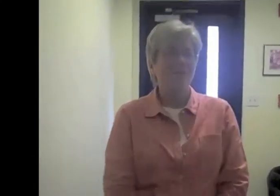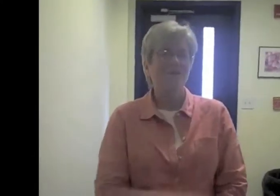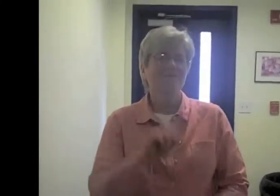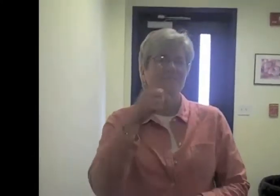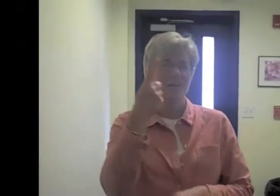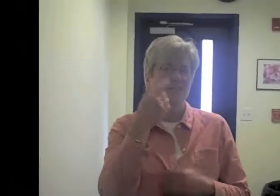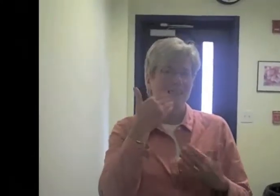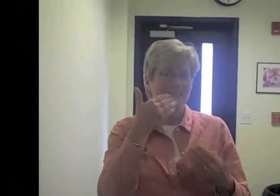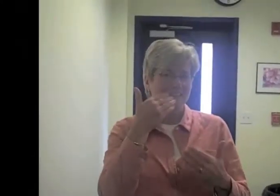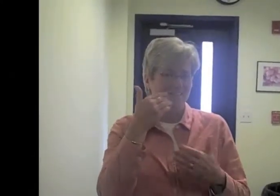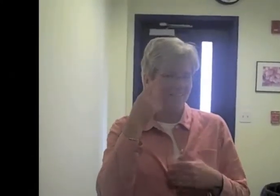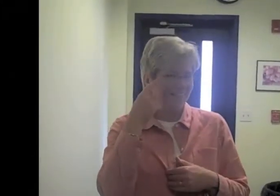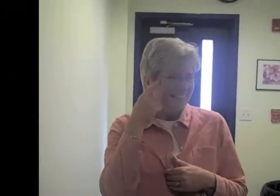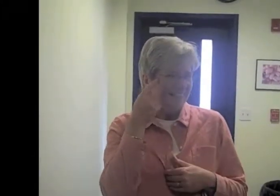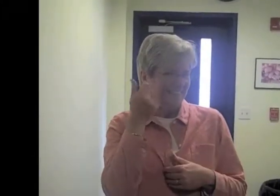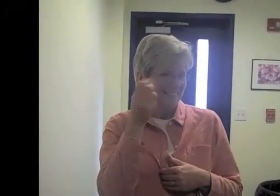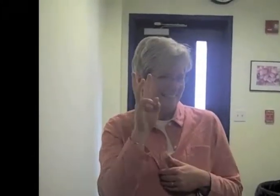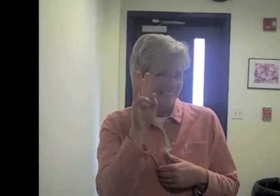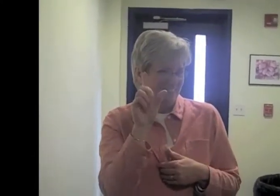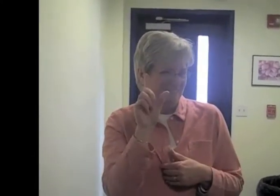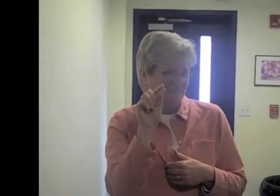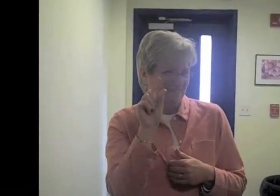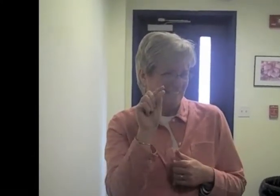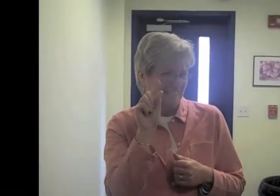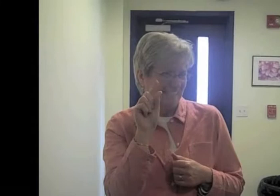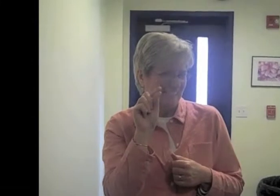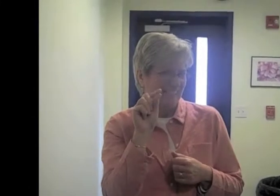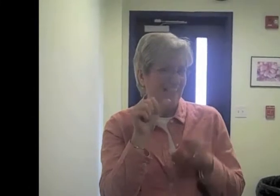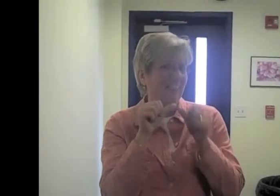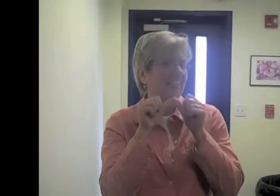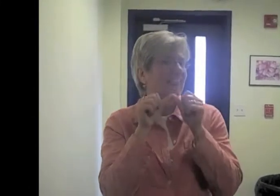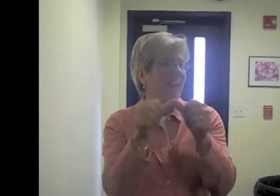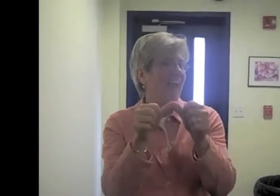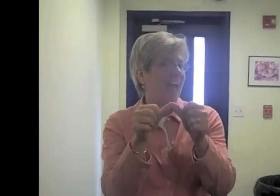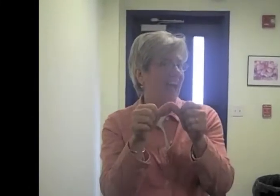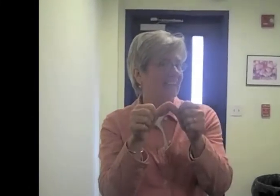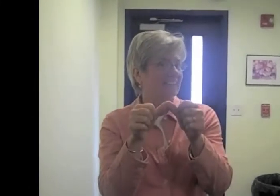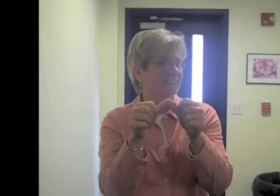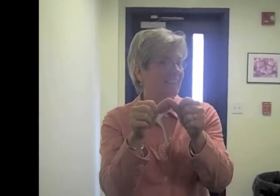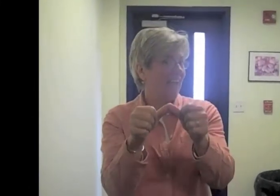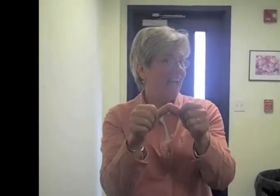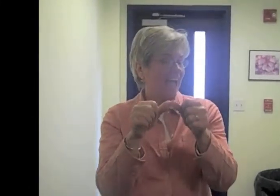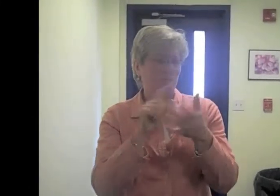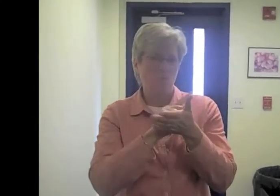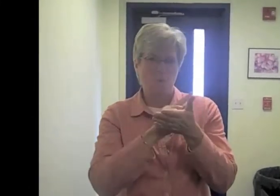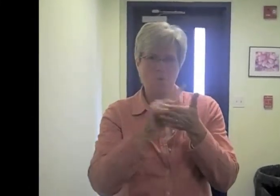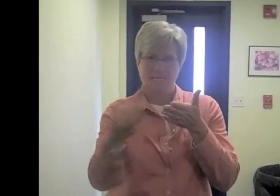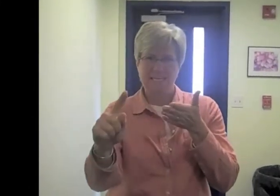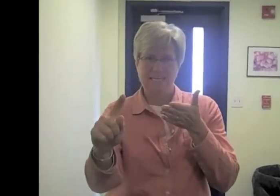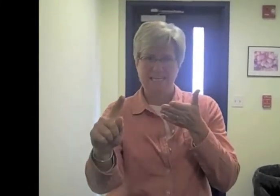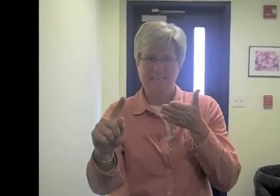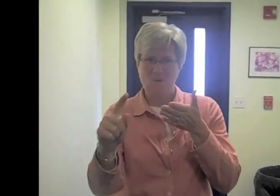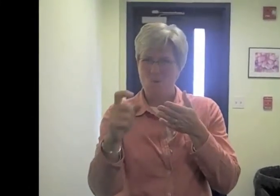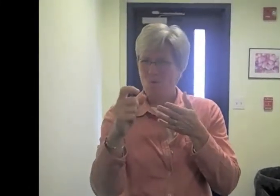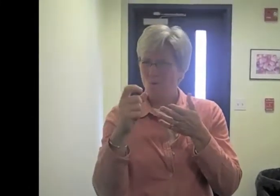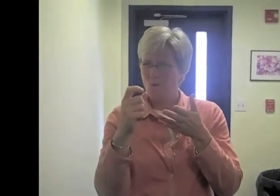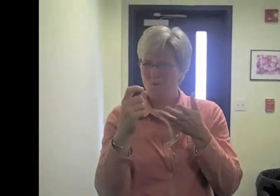Well, the first Thanksgiving, I think, was in 1620, and it lasted for a week. Or,